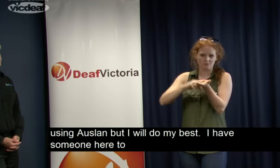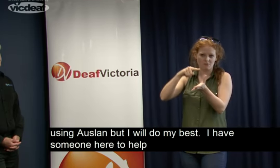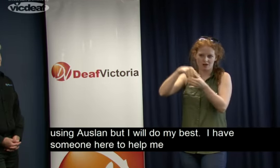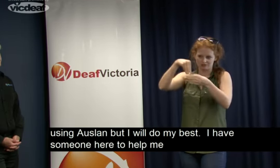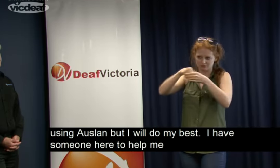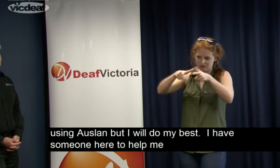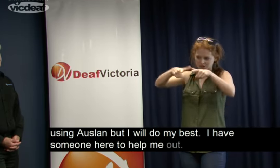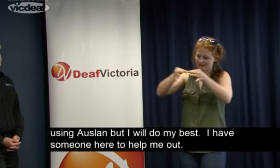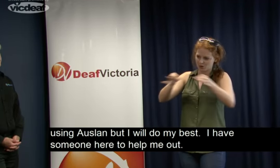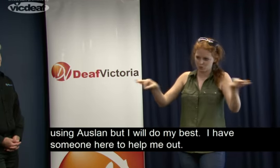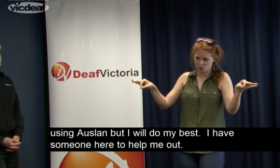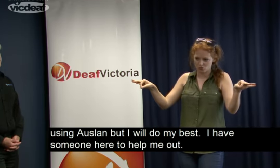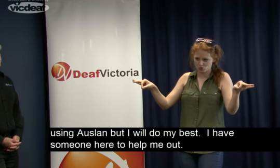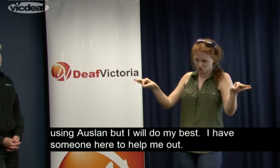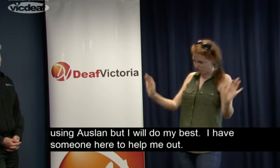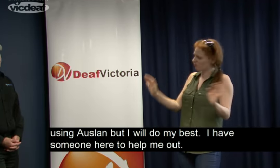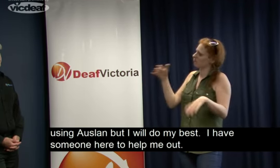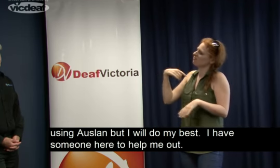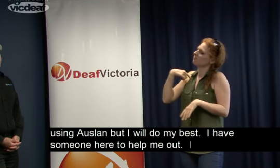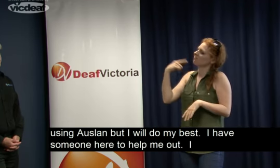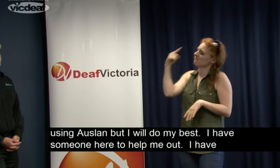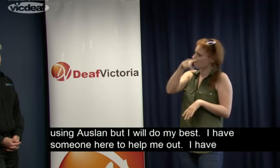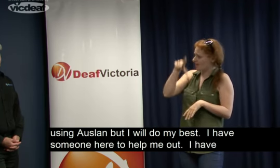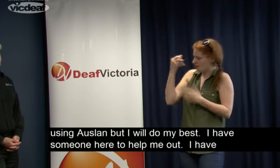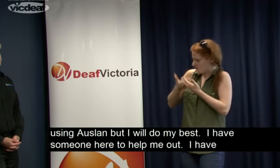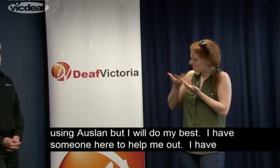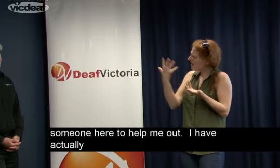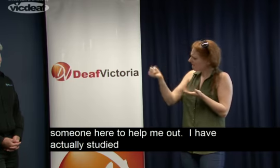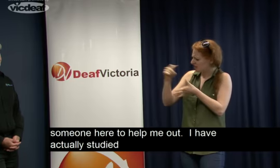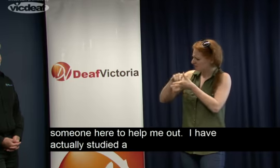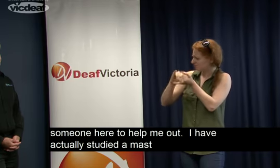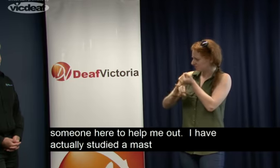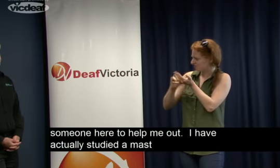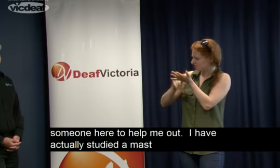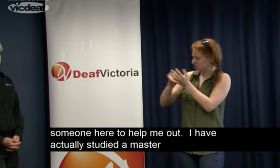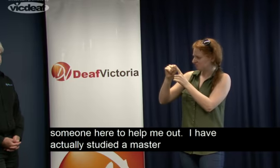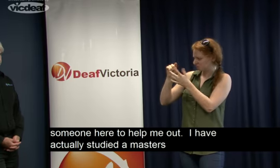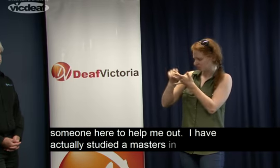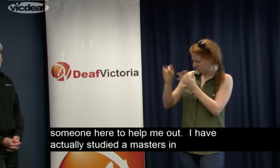I've actually studied my master's in linguistics at Gallaudet University.